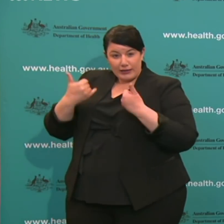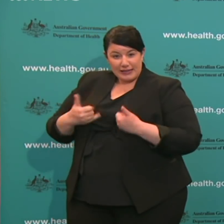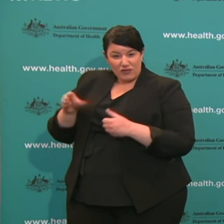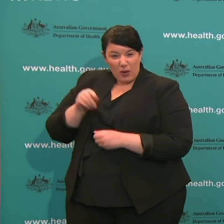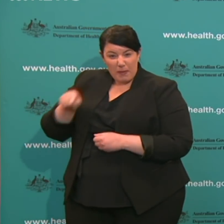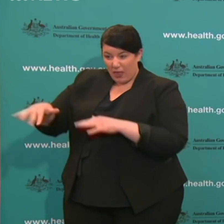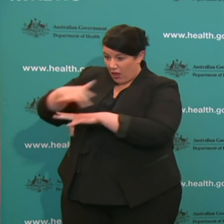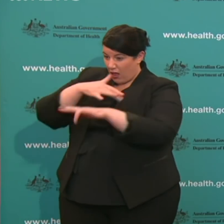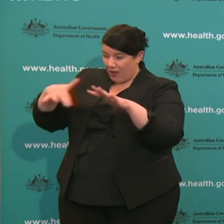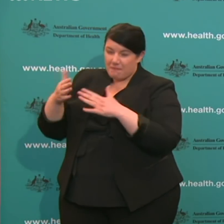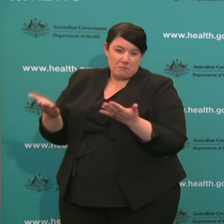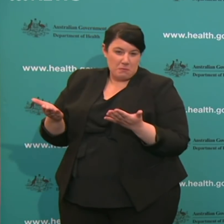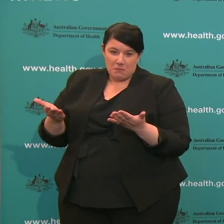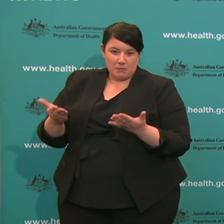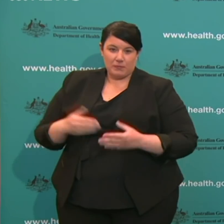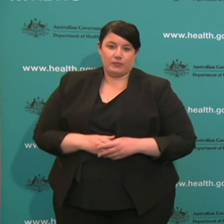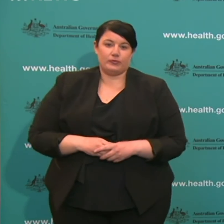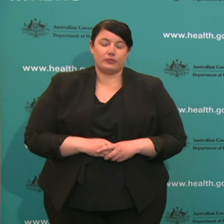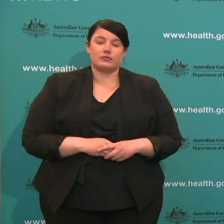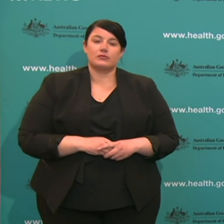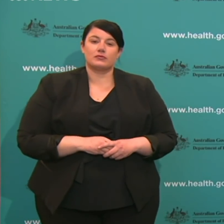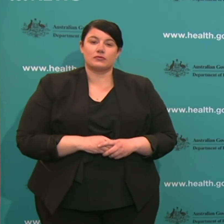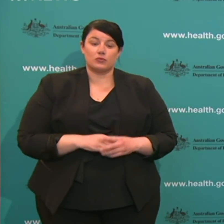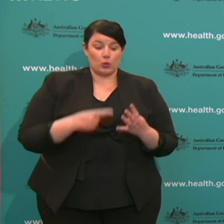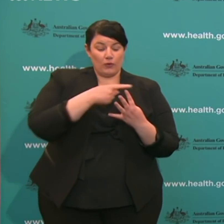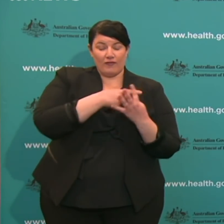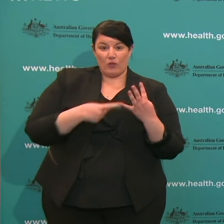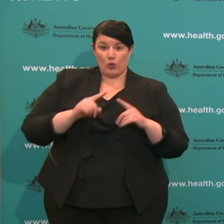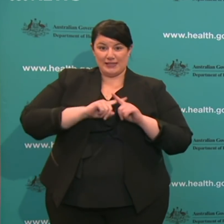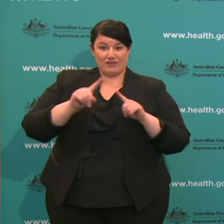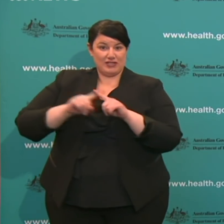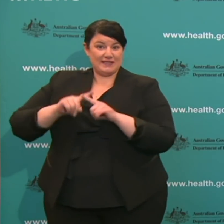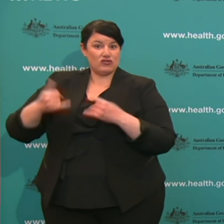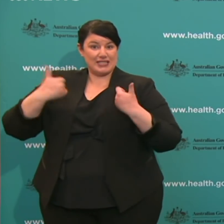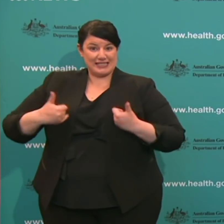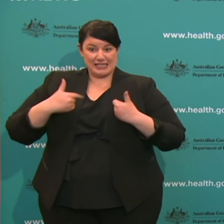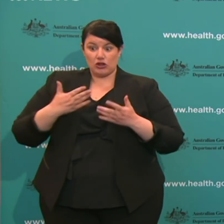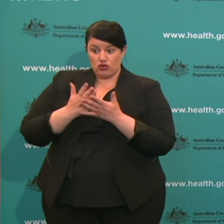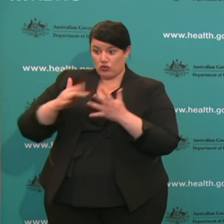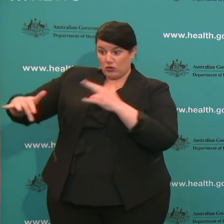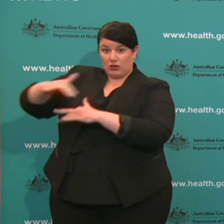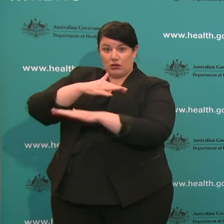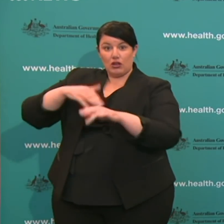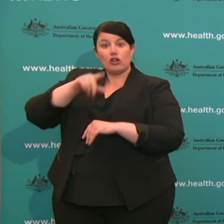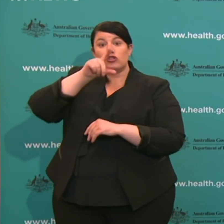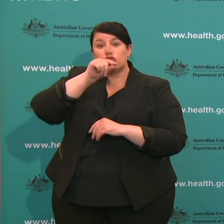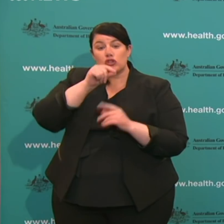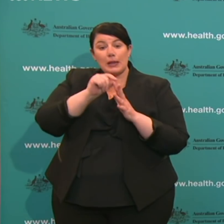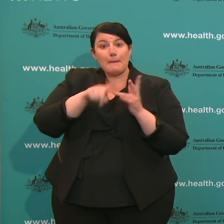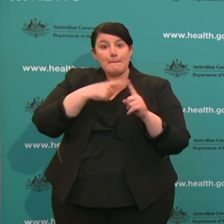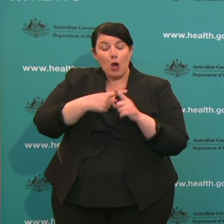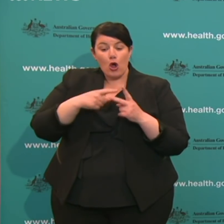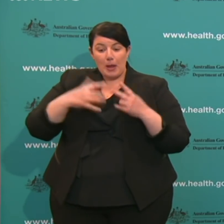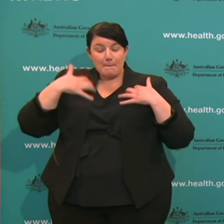example. 4 viruses that we know are transmitted via the airborne route: chickenpox,